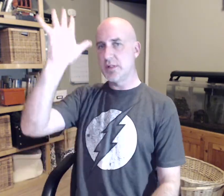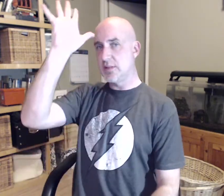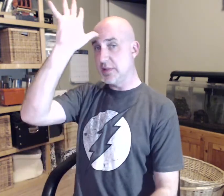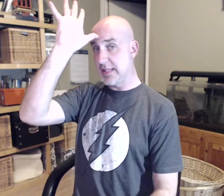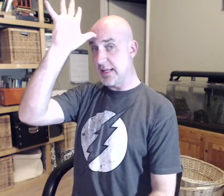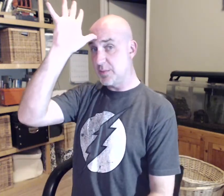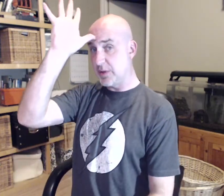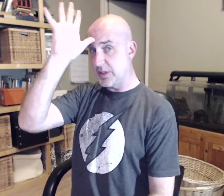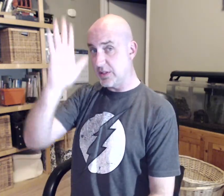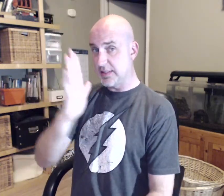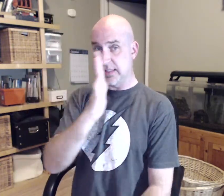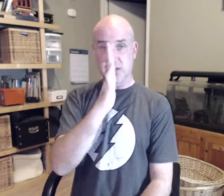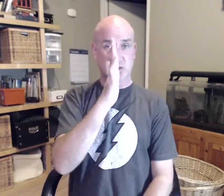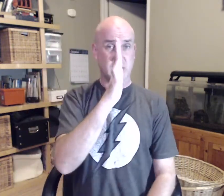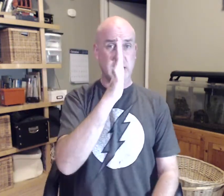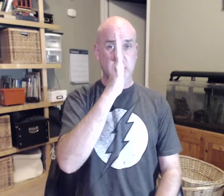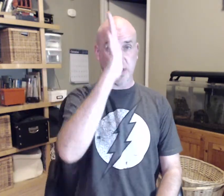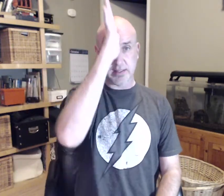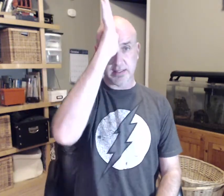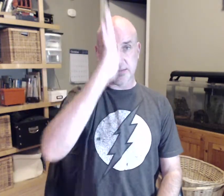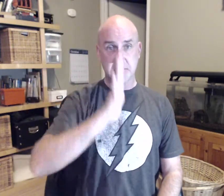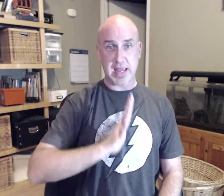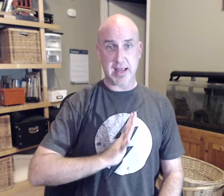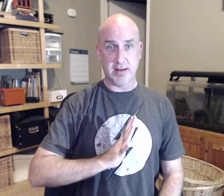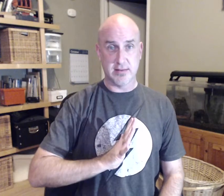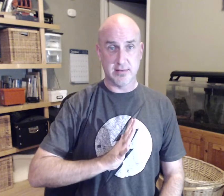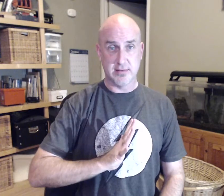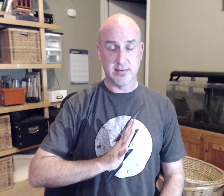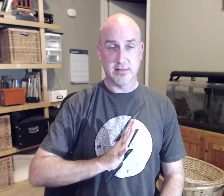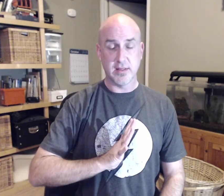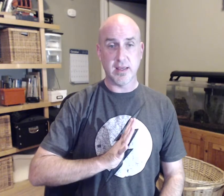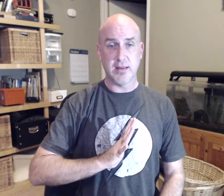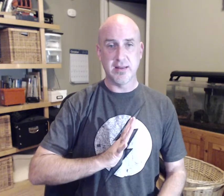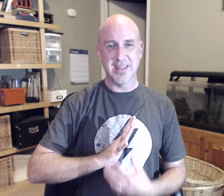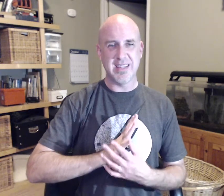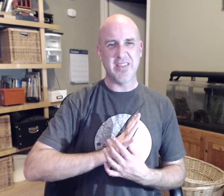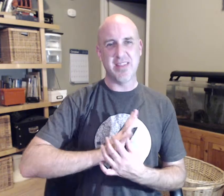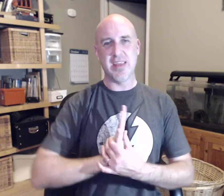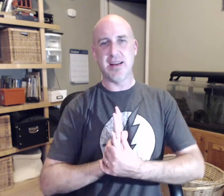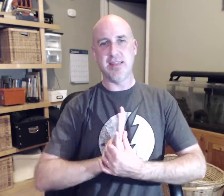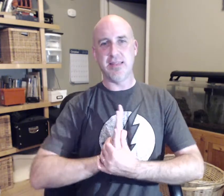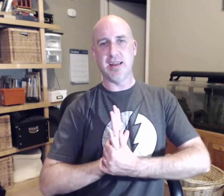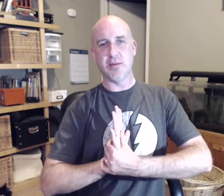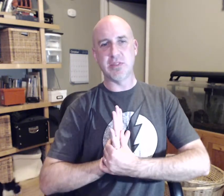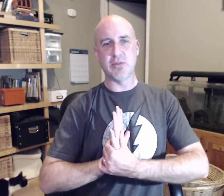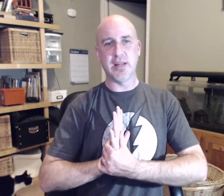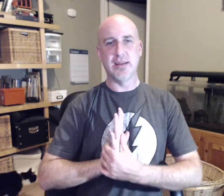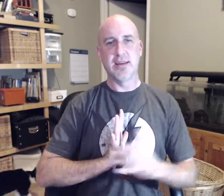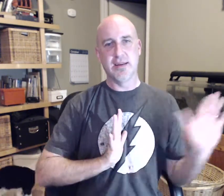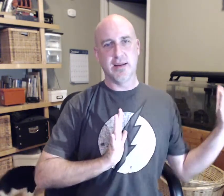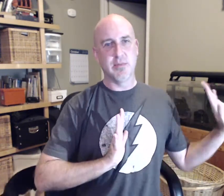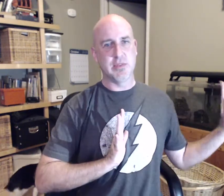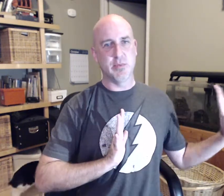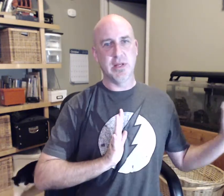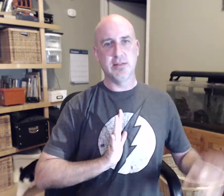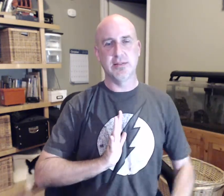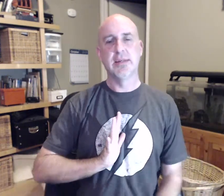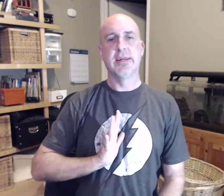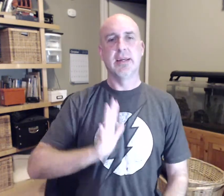to be textbook, it should stick straight up like this. Man. Okay? Even then, I think I'm straight. Hi, Mr. Pants. I